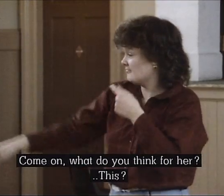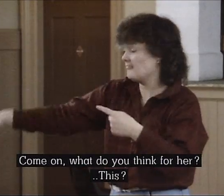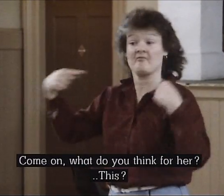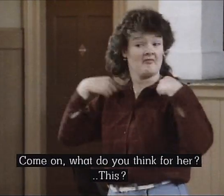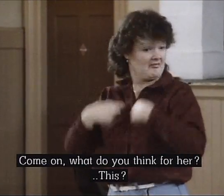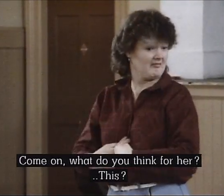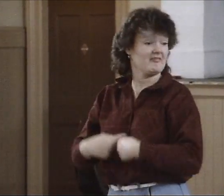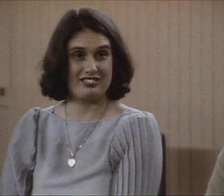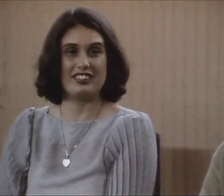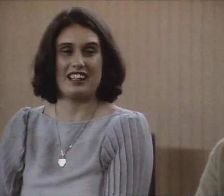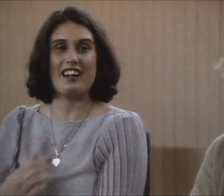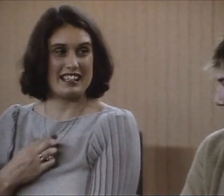This.